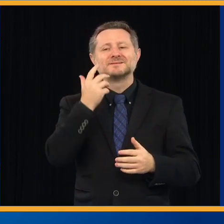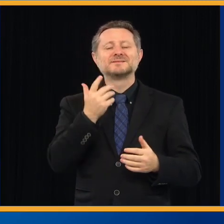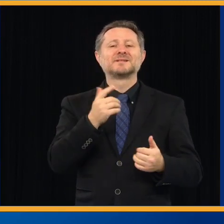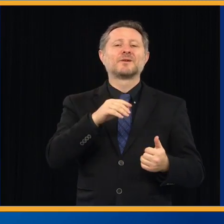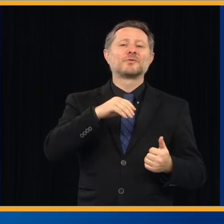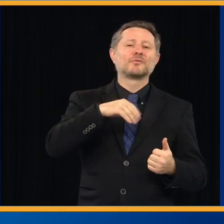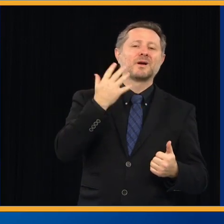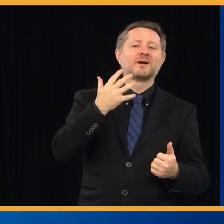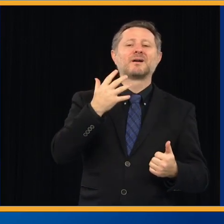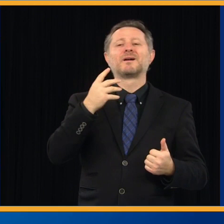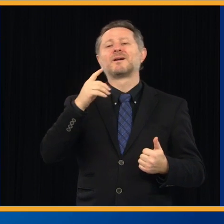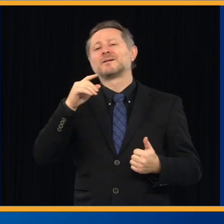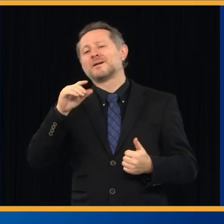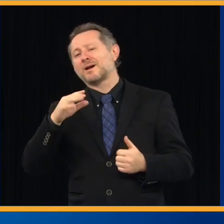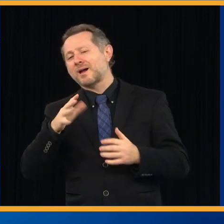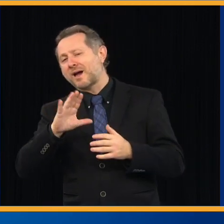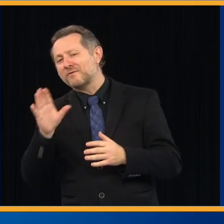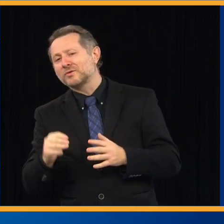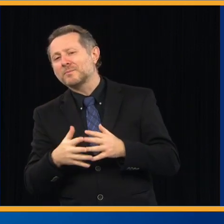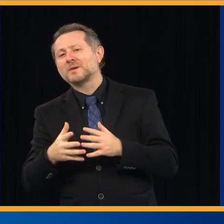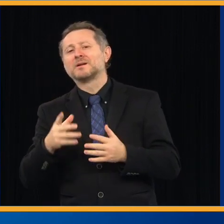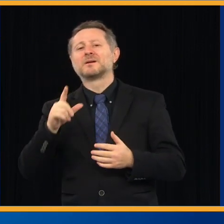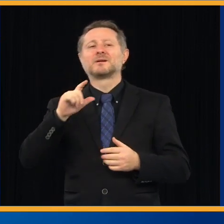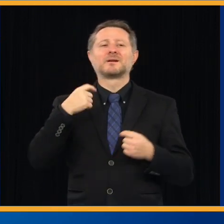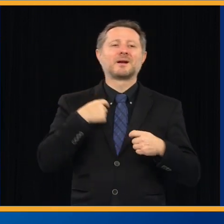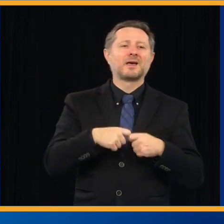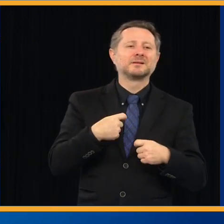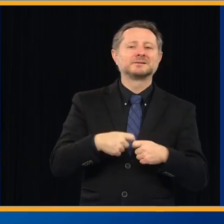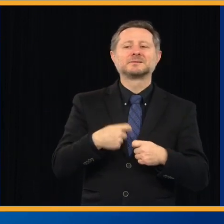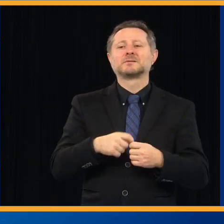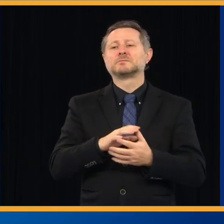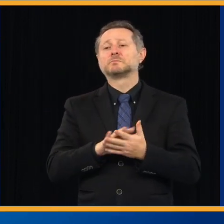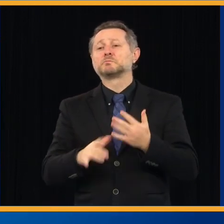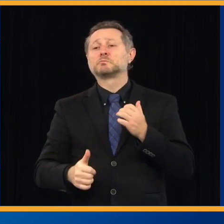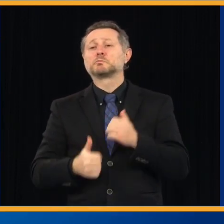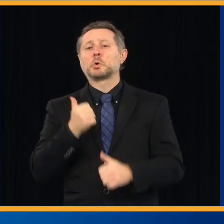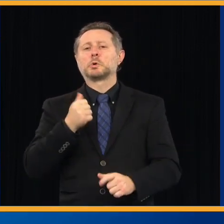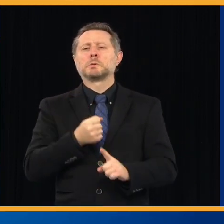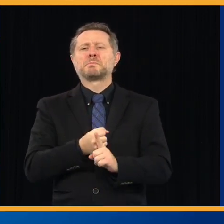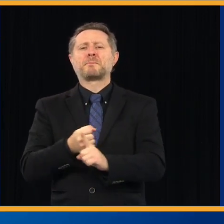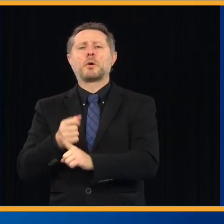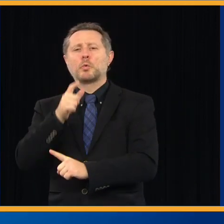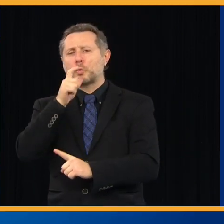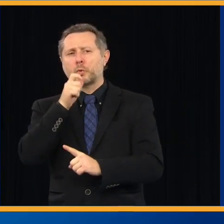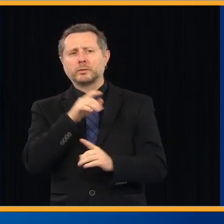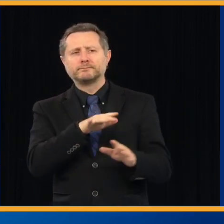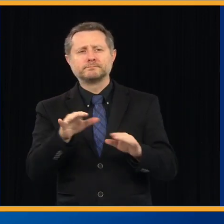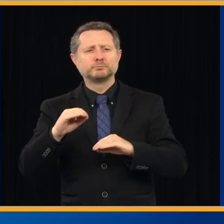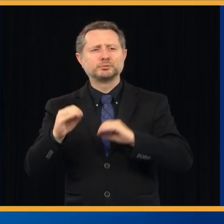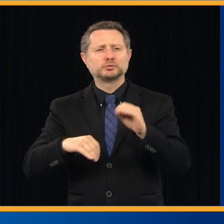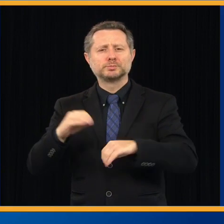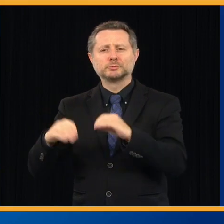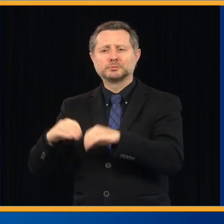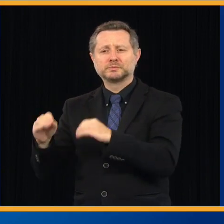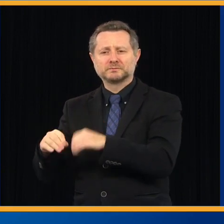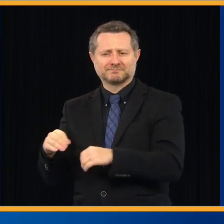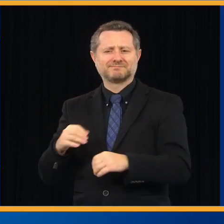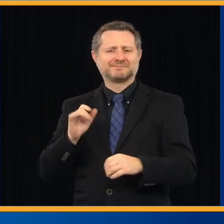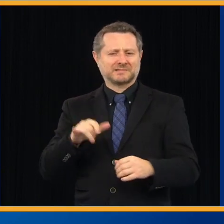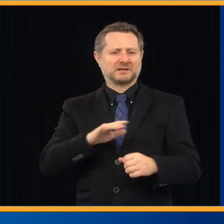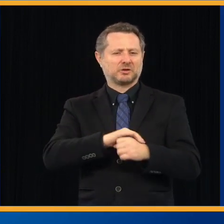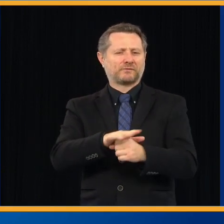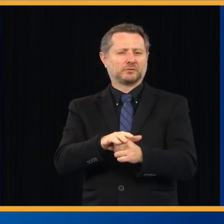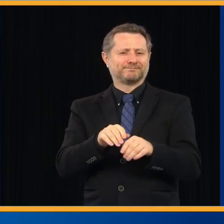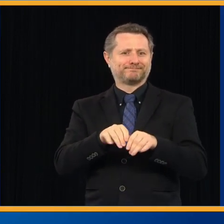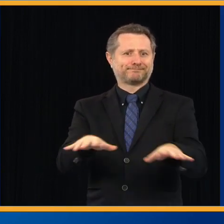study disproportionate impact, who is paying the highest price for this virus, what's